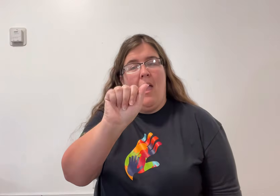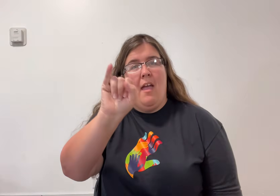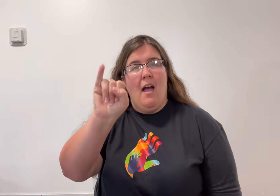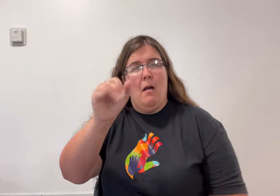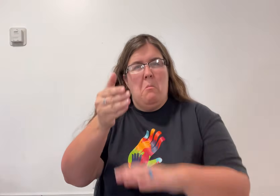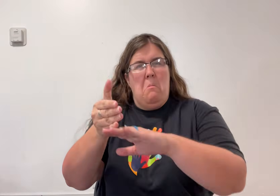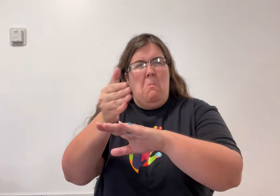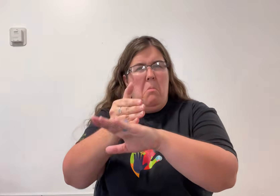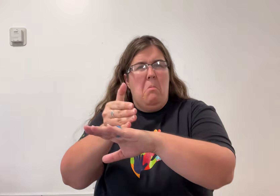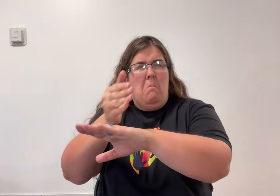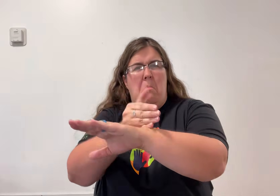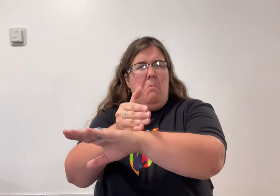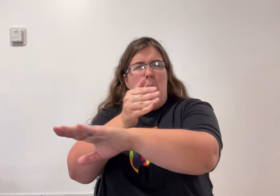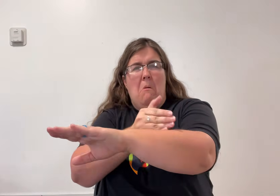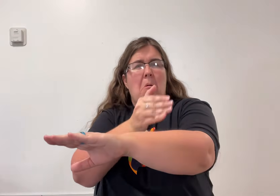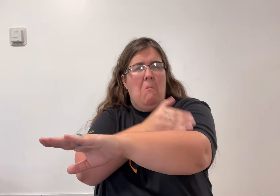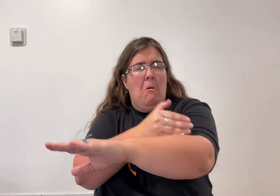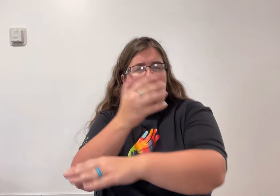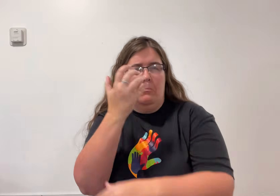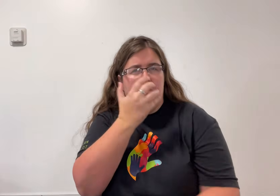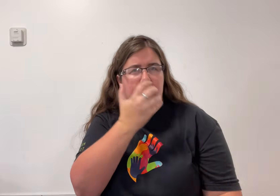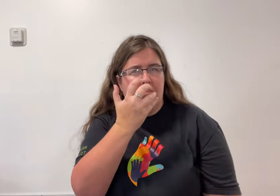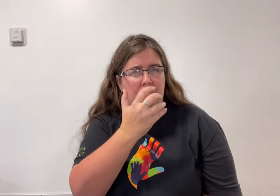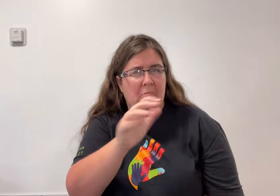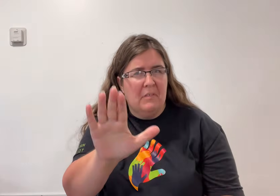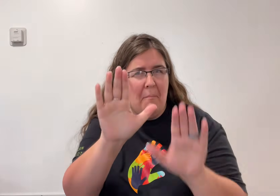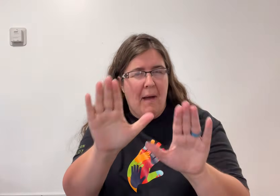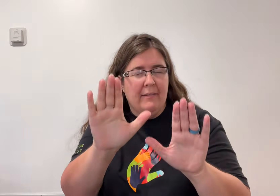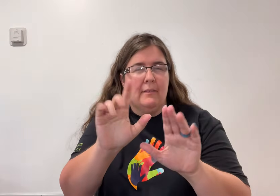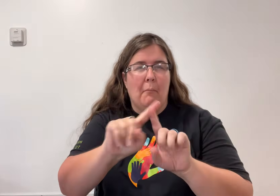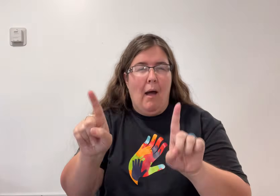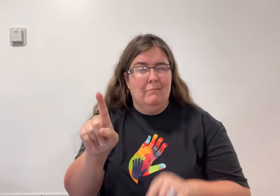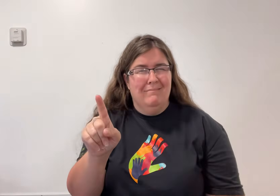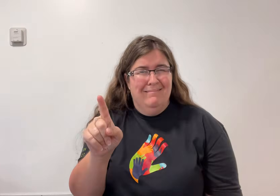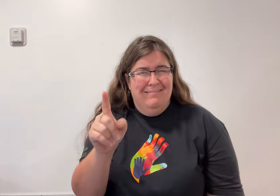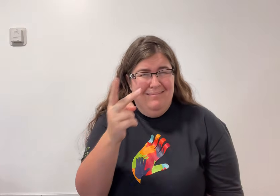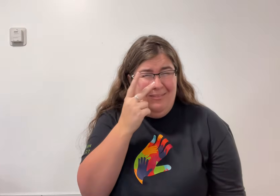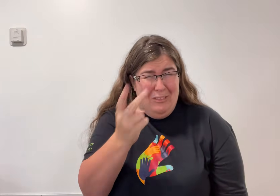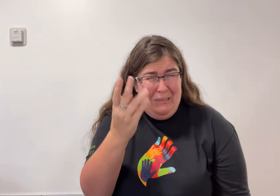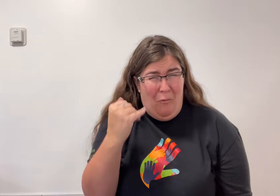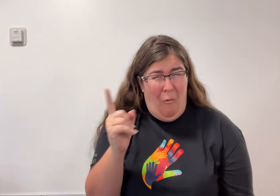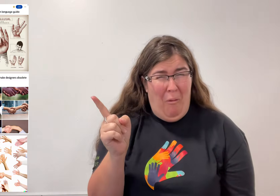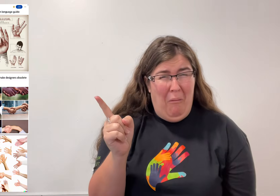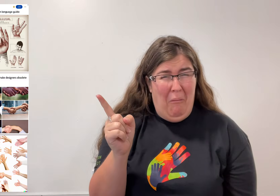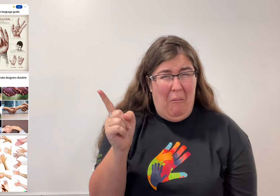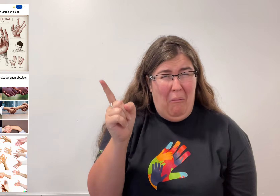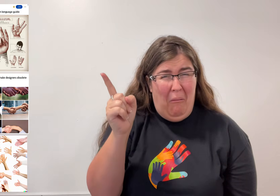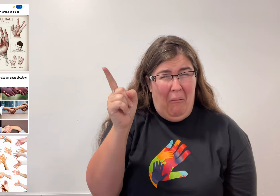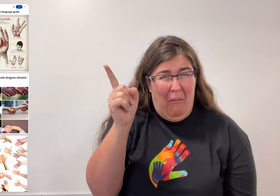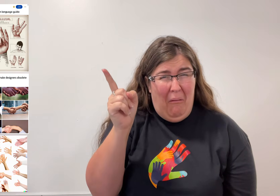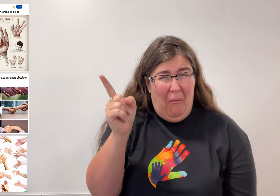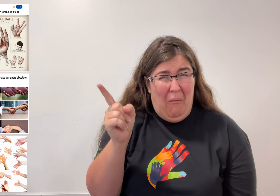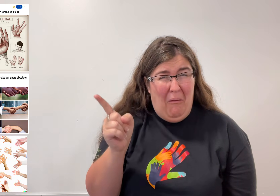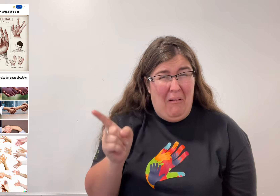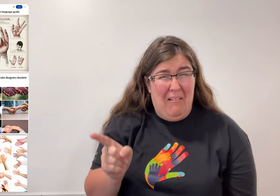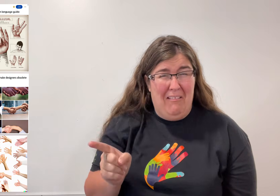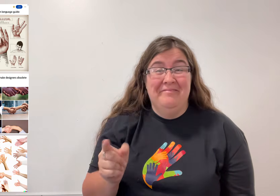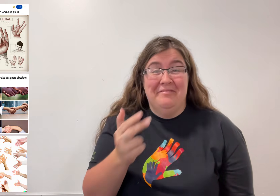true. AI has made truly amazing leaps and bounds. But have you seen these before? They're